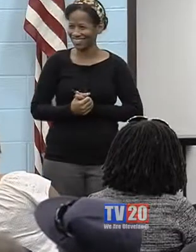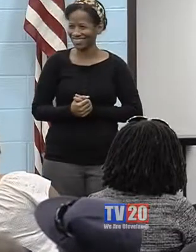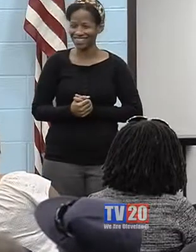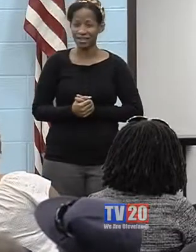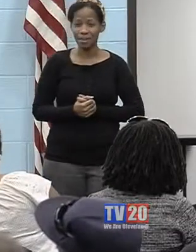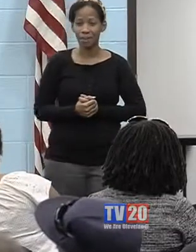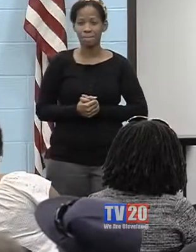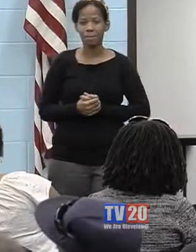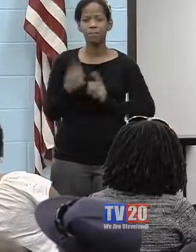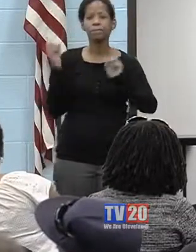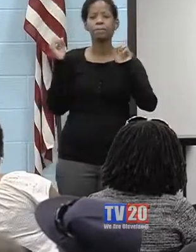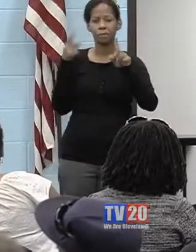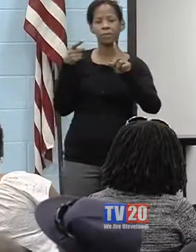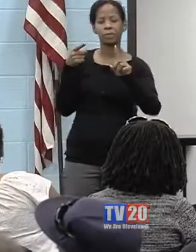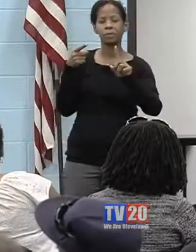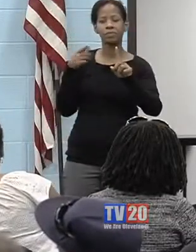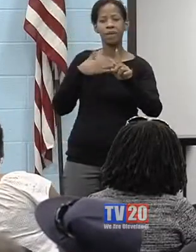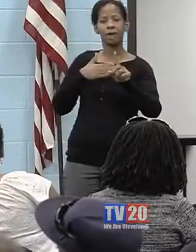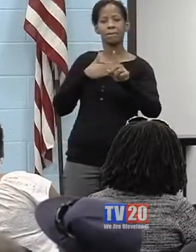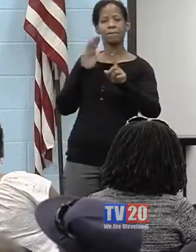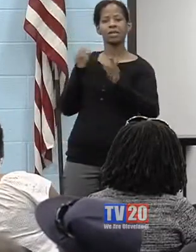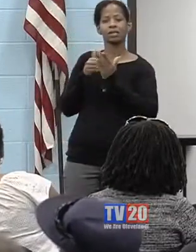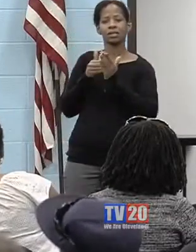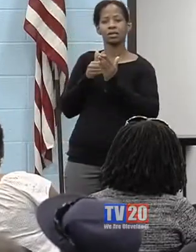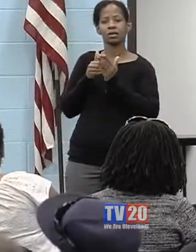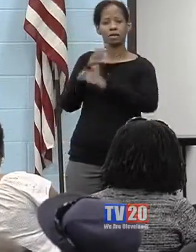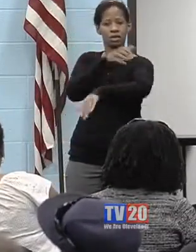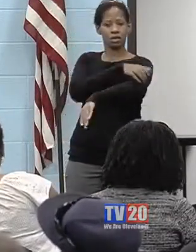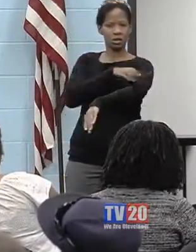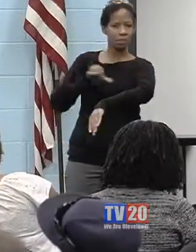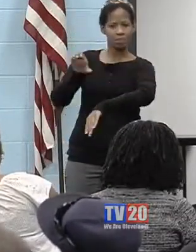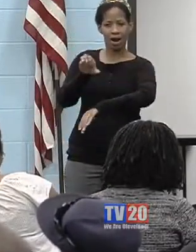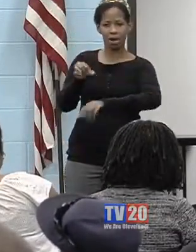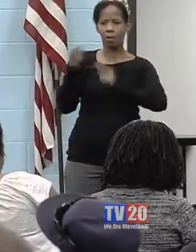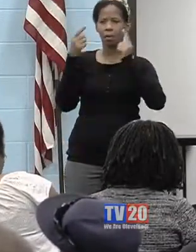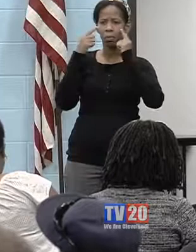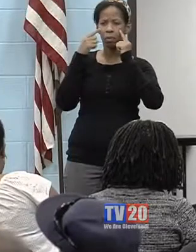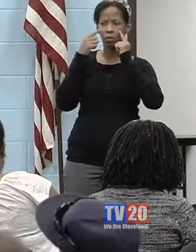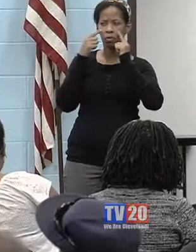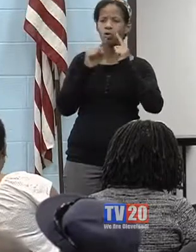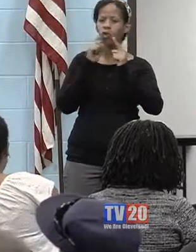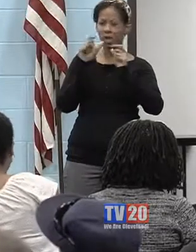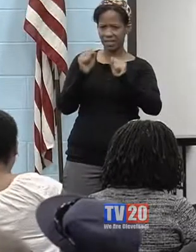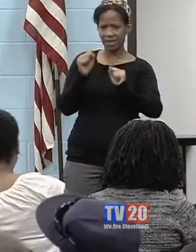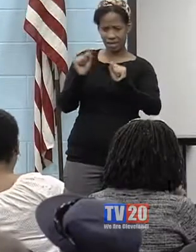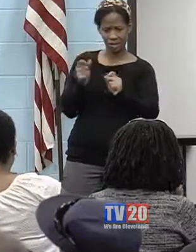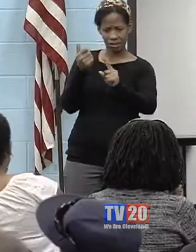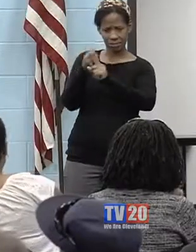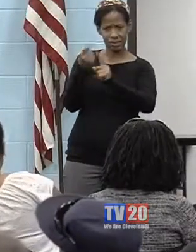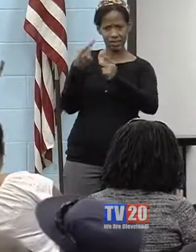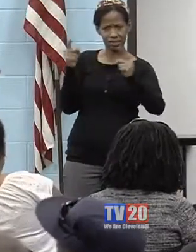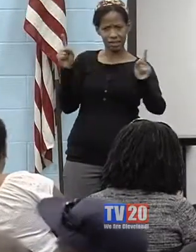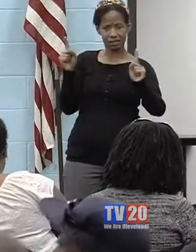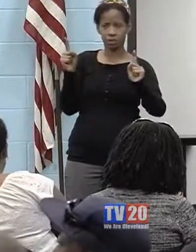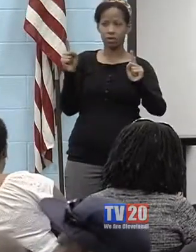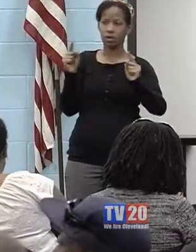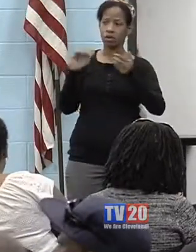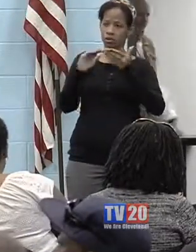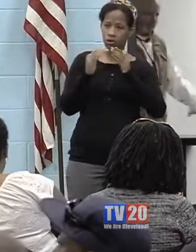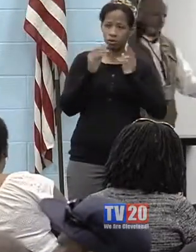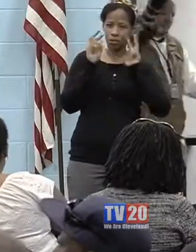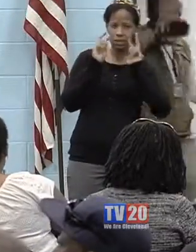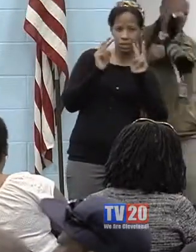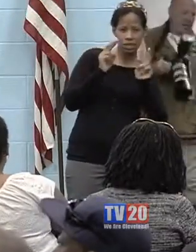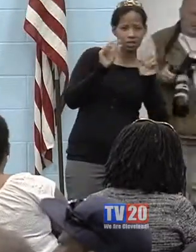what do we do? The mission of the Sight Center is to empower people with vision loss to realize their full potential while shaping the community's vision of